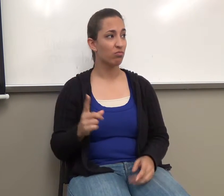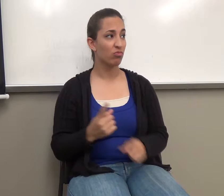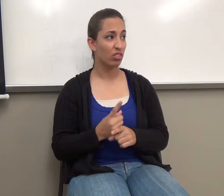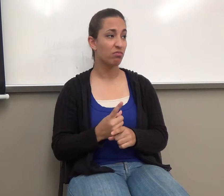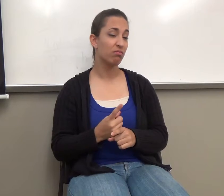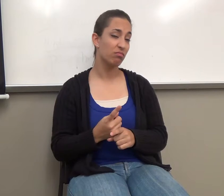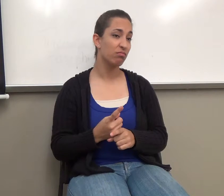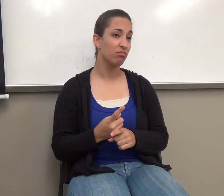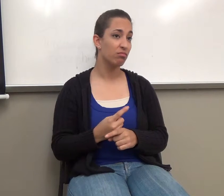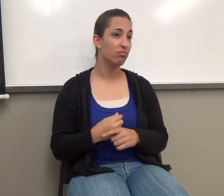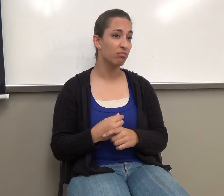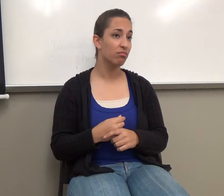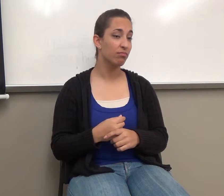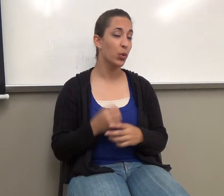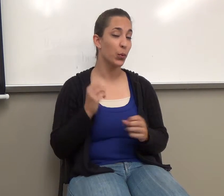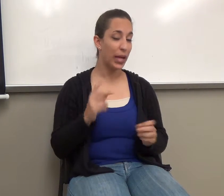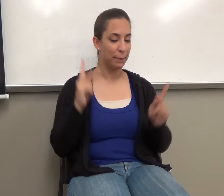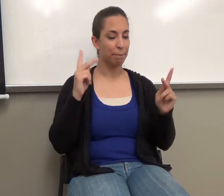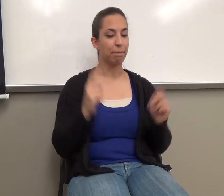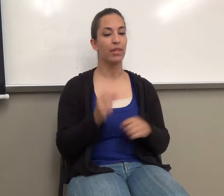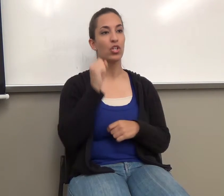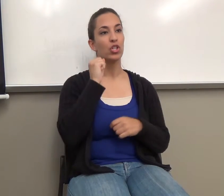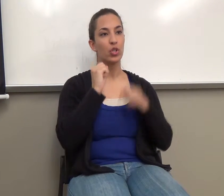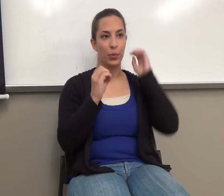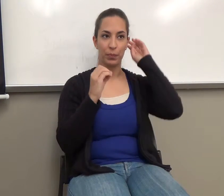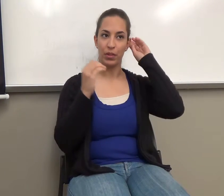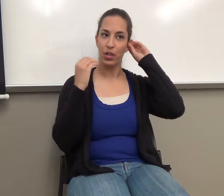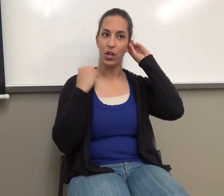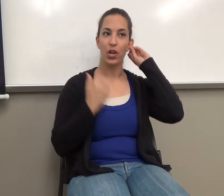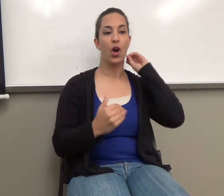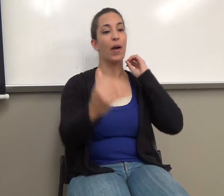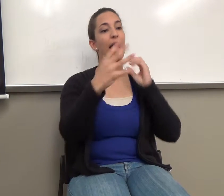Okay? Okay, so go ahead and turn that in.